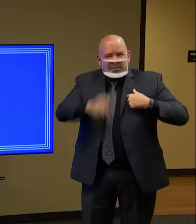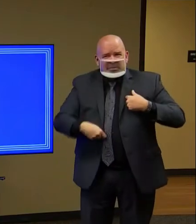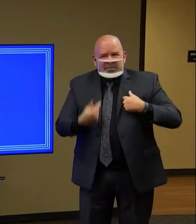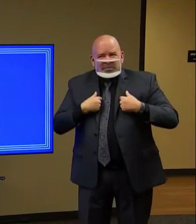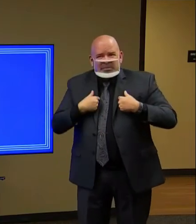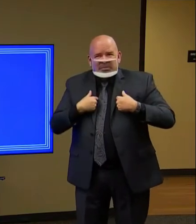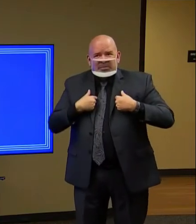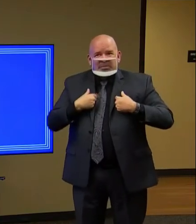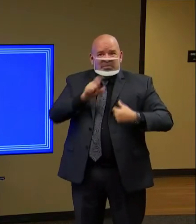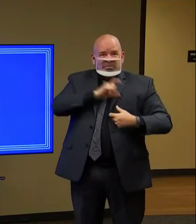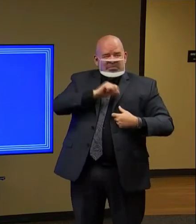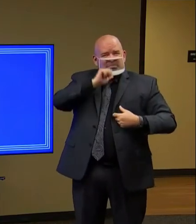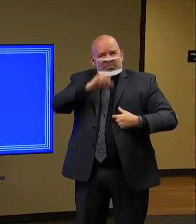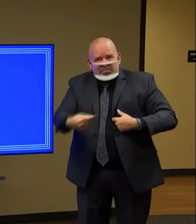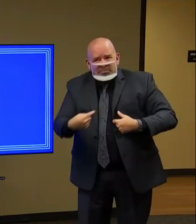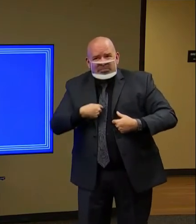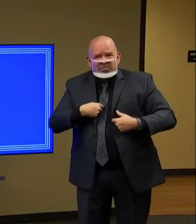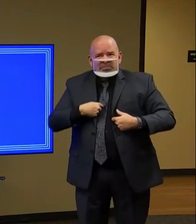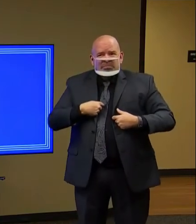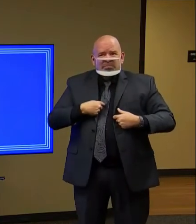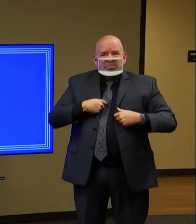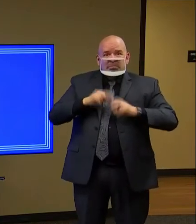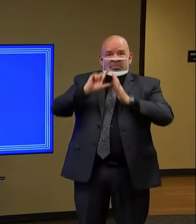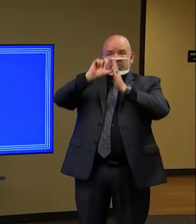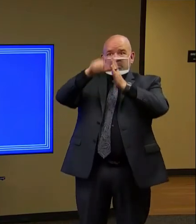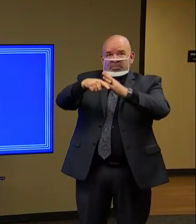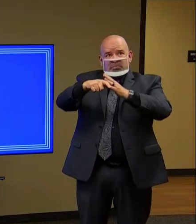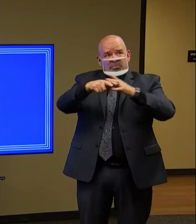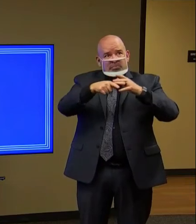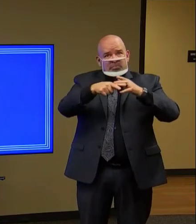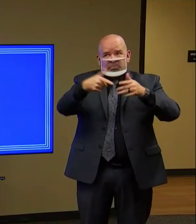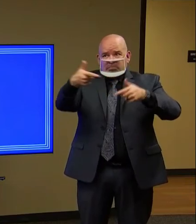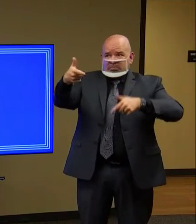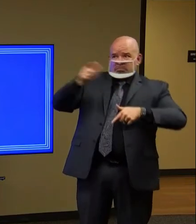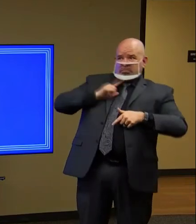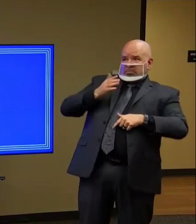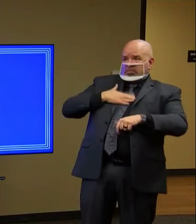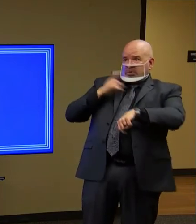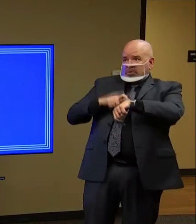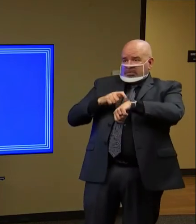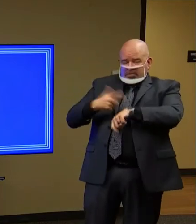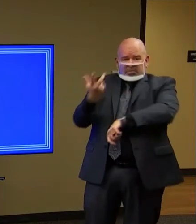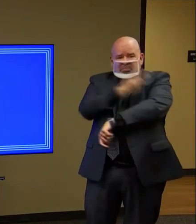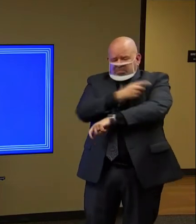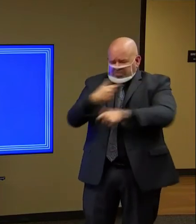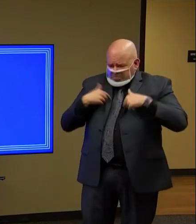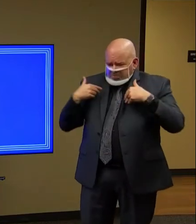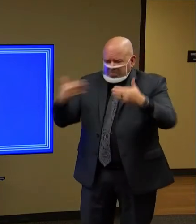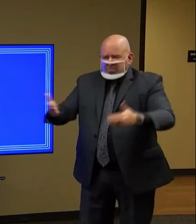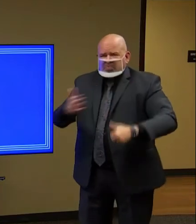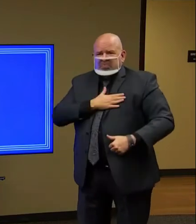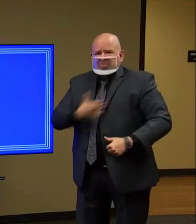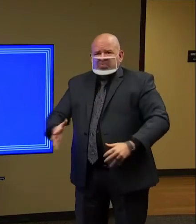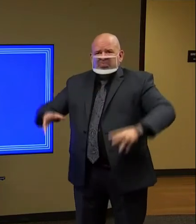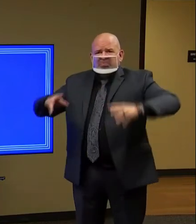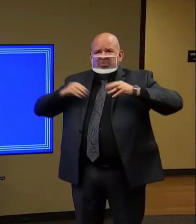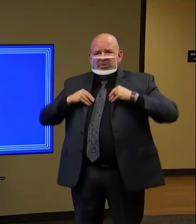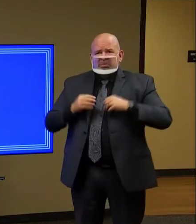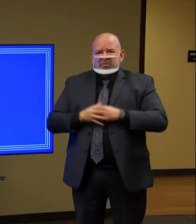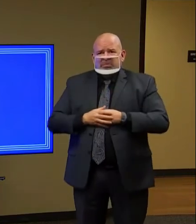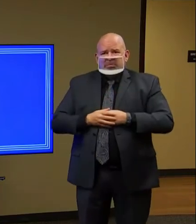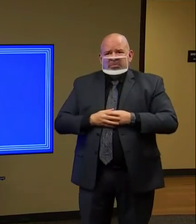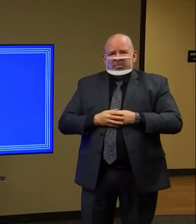vaccine without hesitation, and I will take it publicly when my tier of